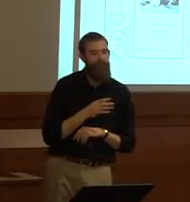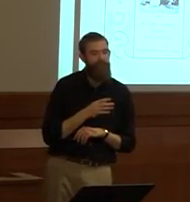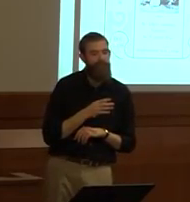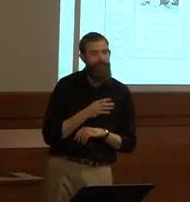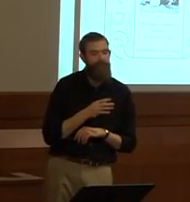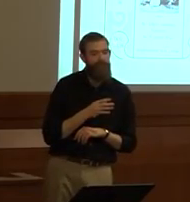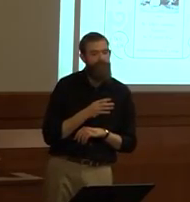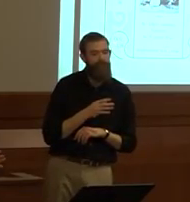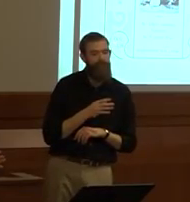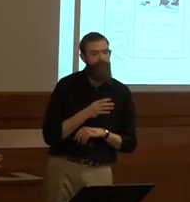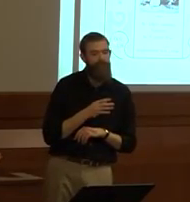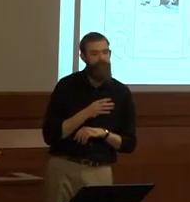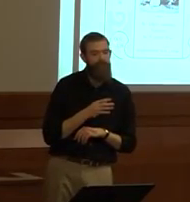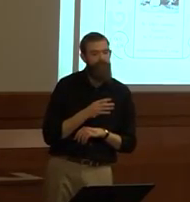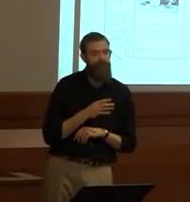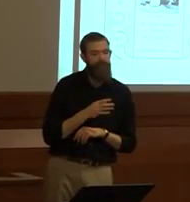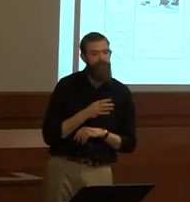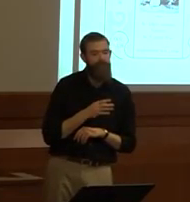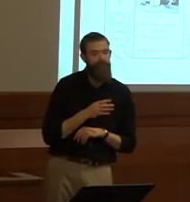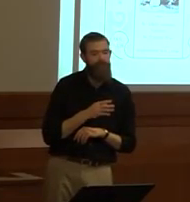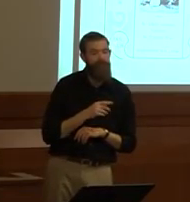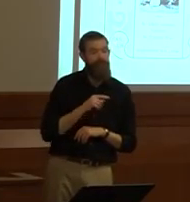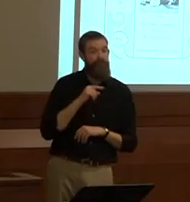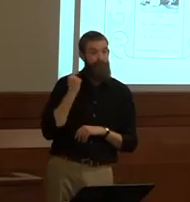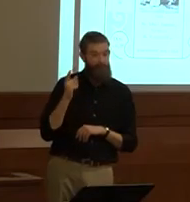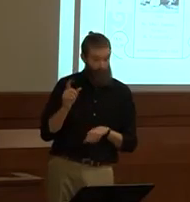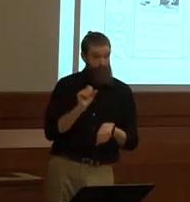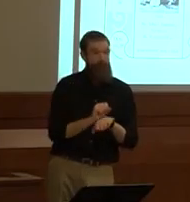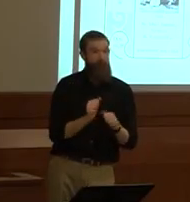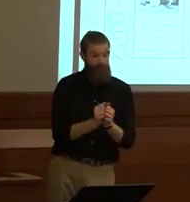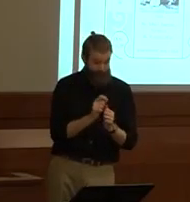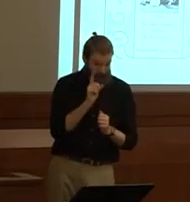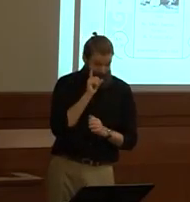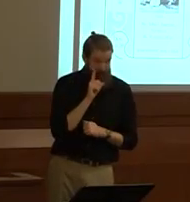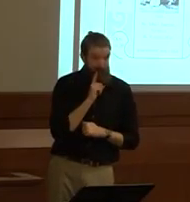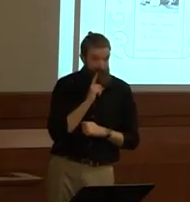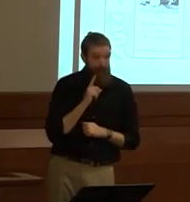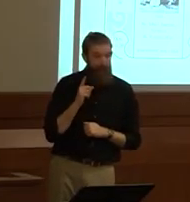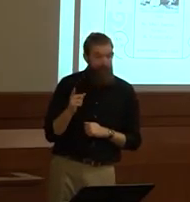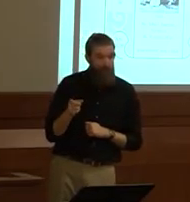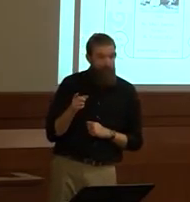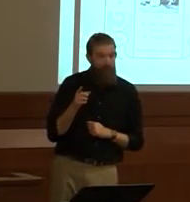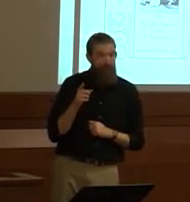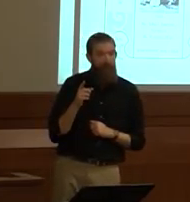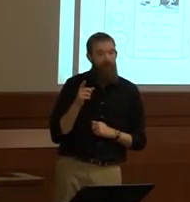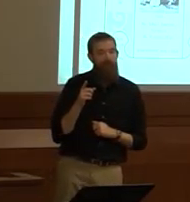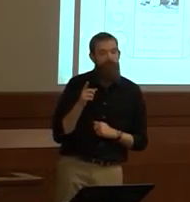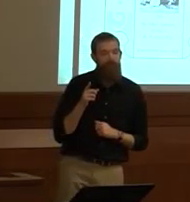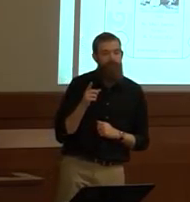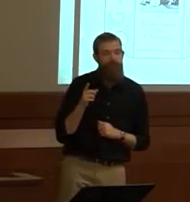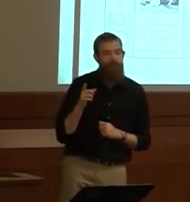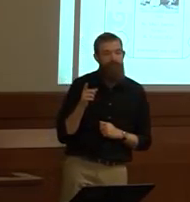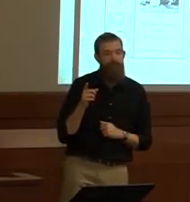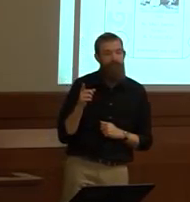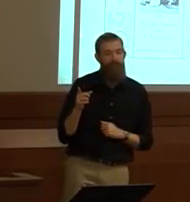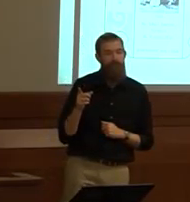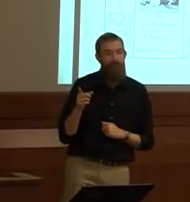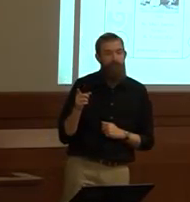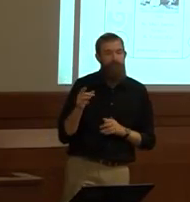the priest who worked with the deaf would do an explanation afterwards, or benediction in sign language, or